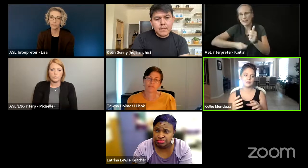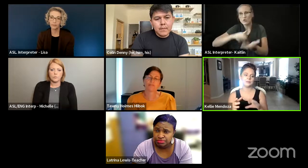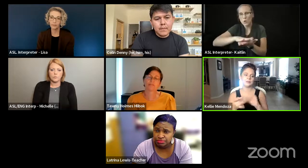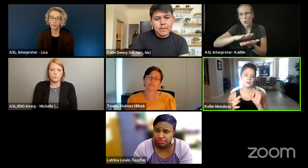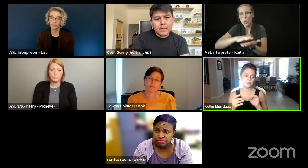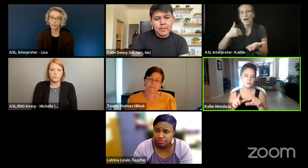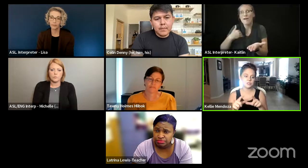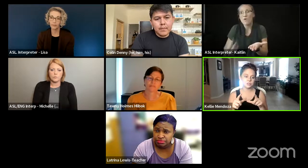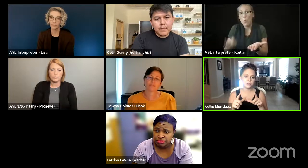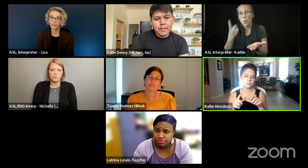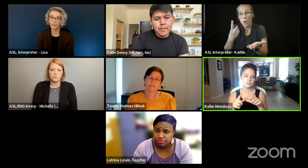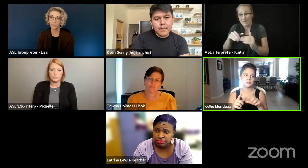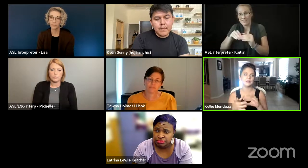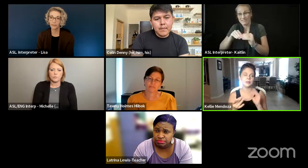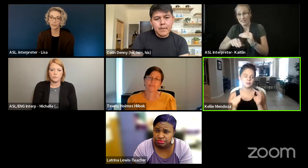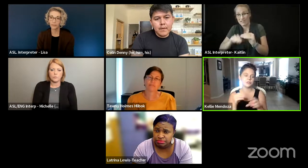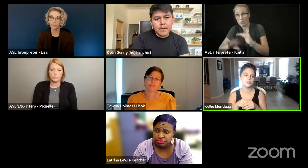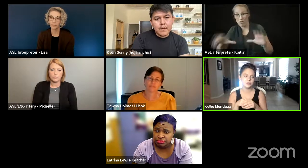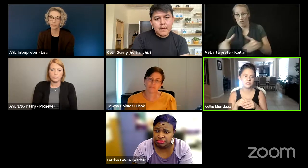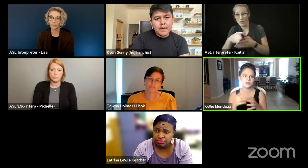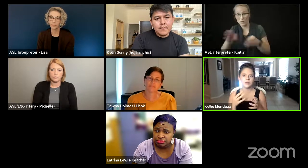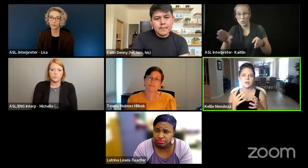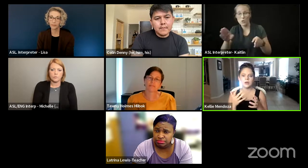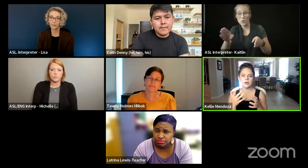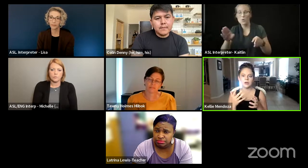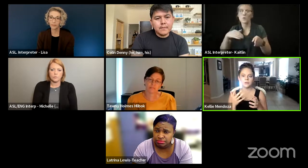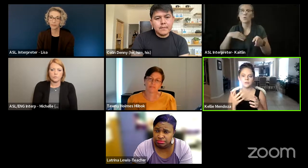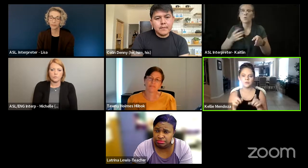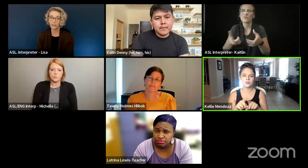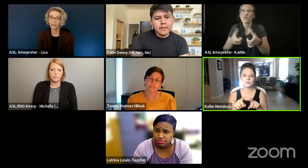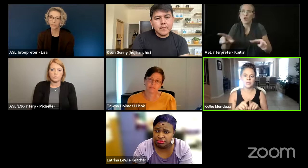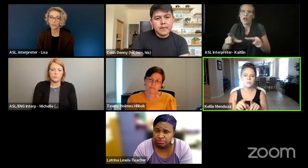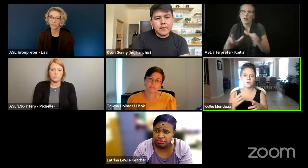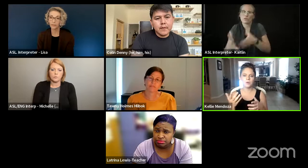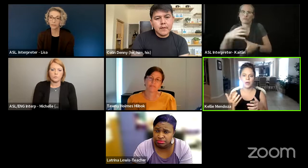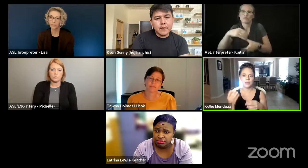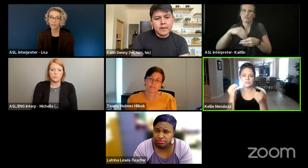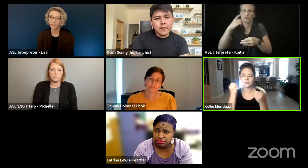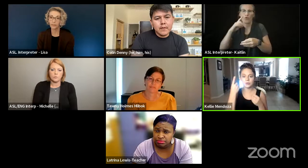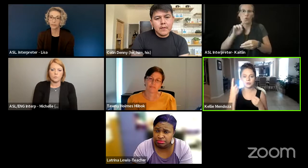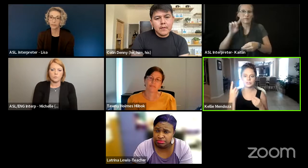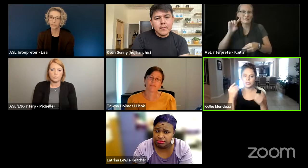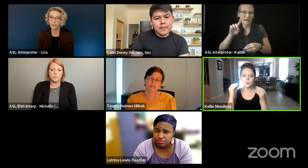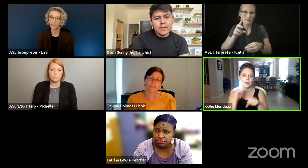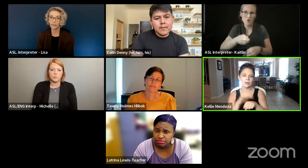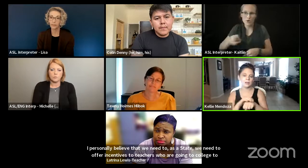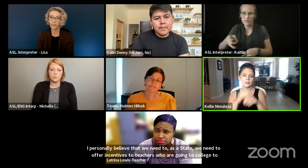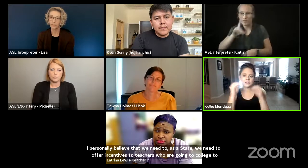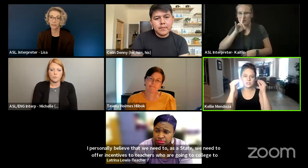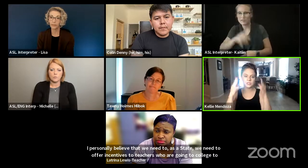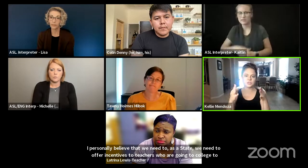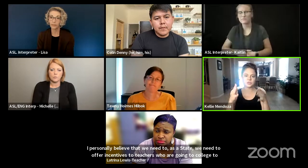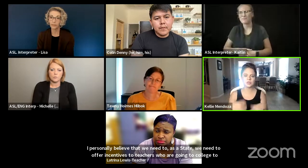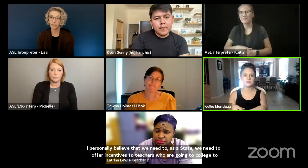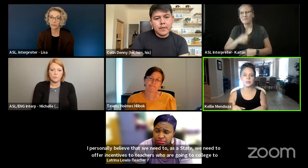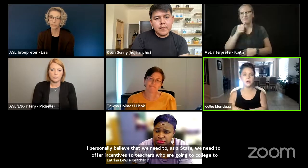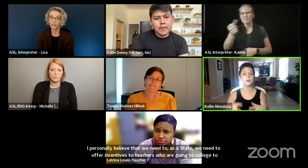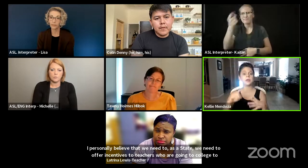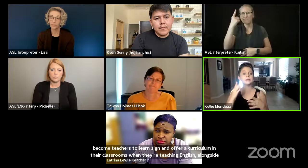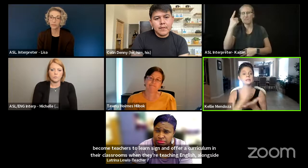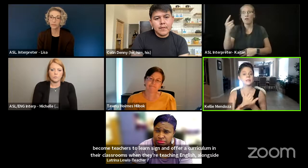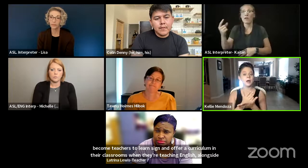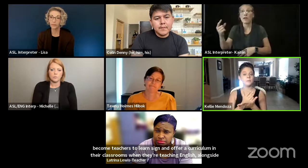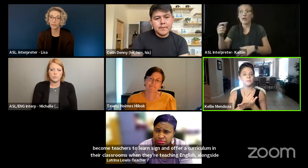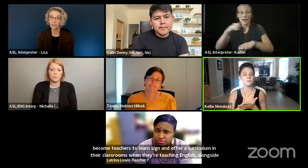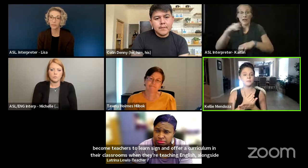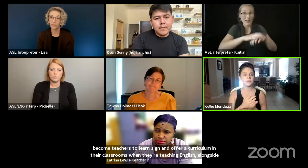that is language inclusive. For example, I don't understand why an English teacher can't say,